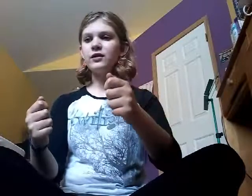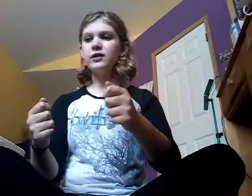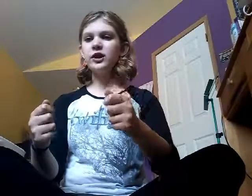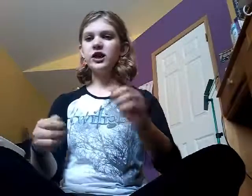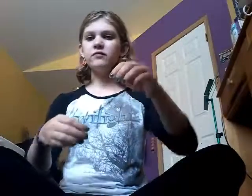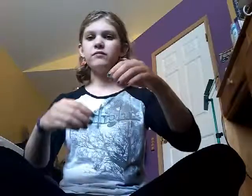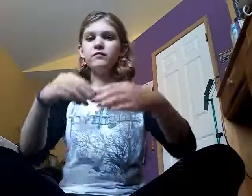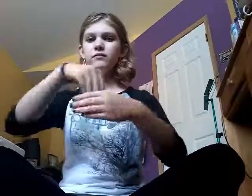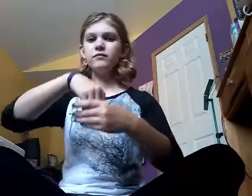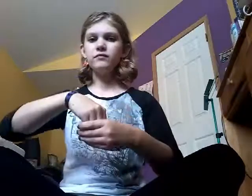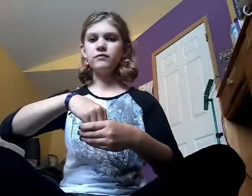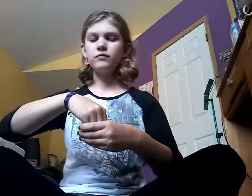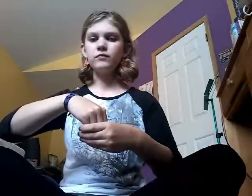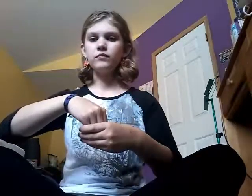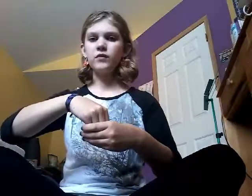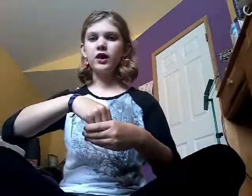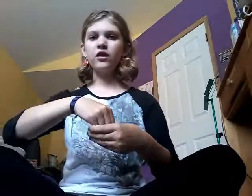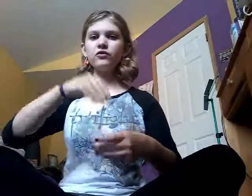In. Out.